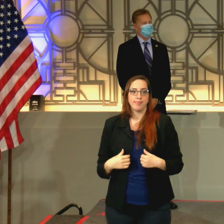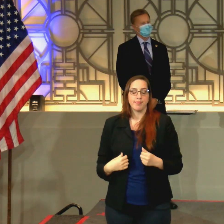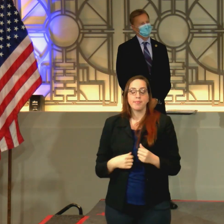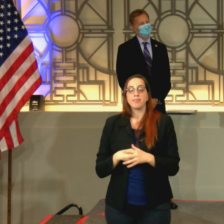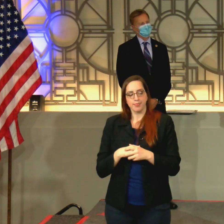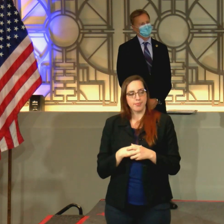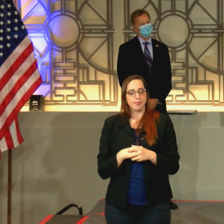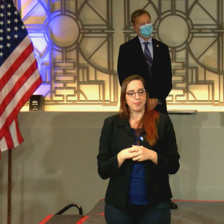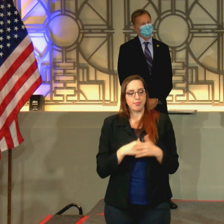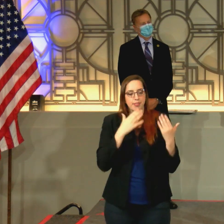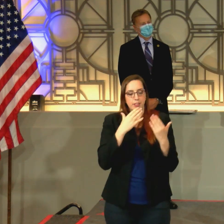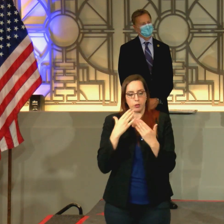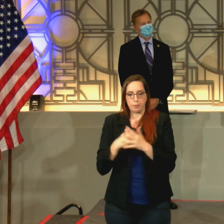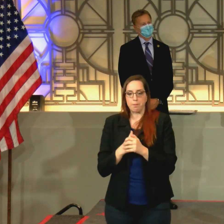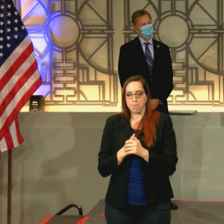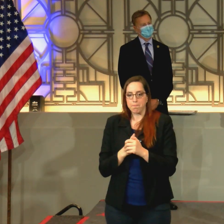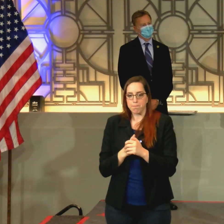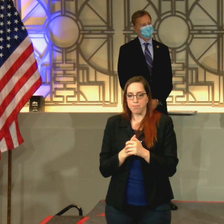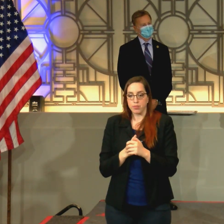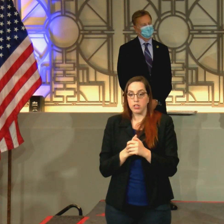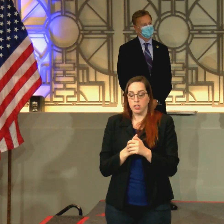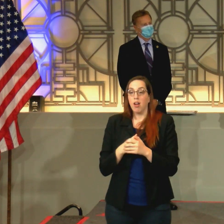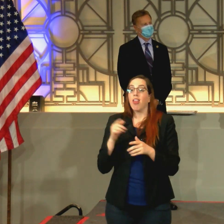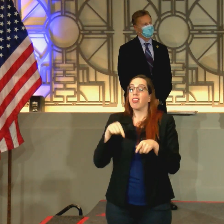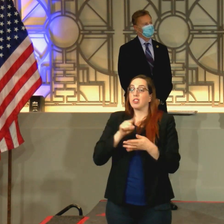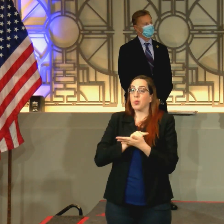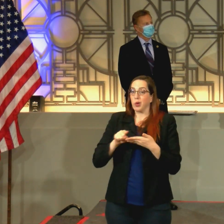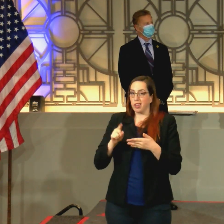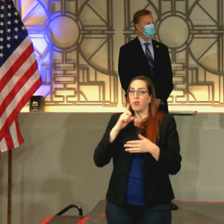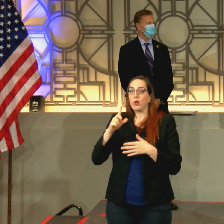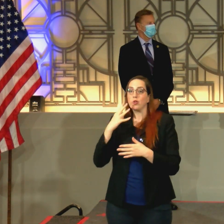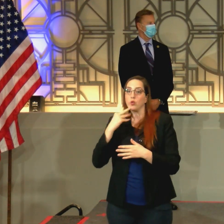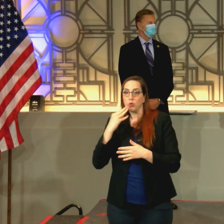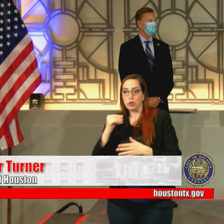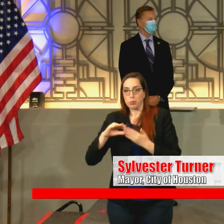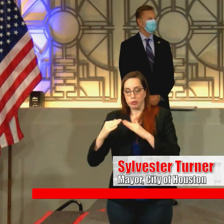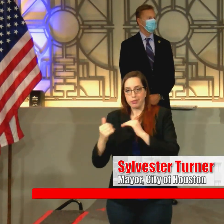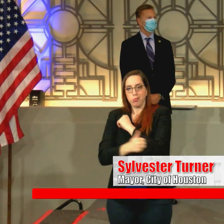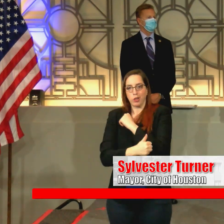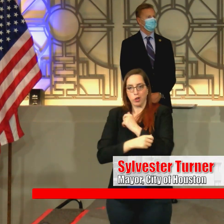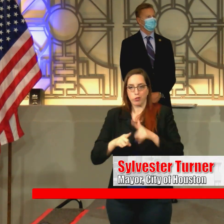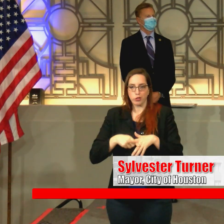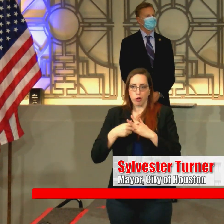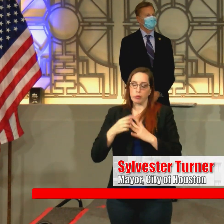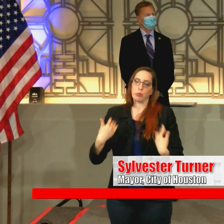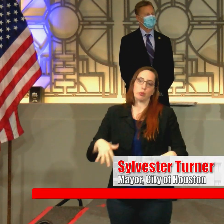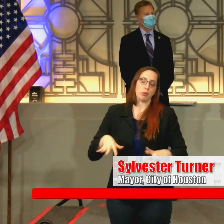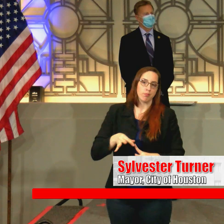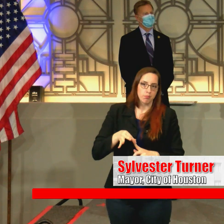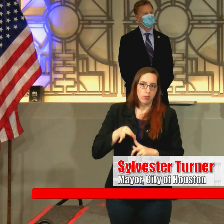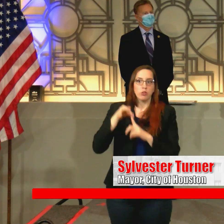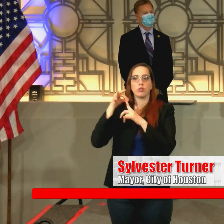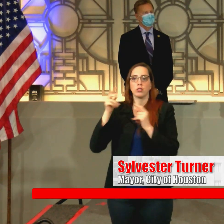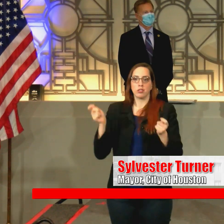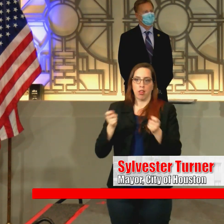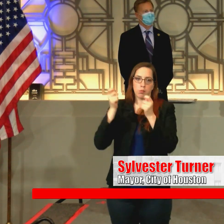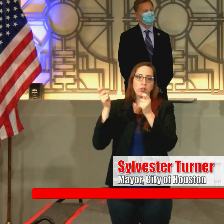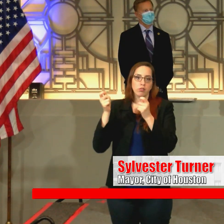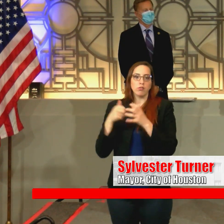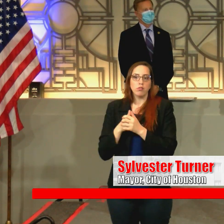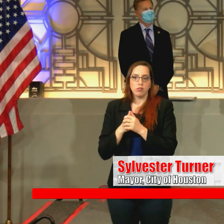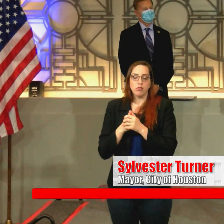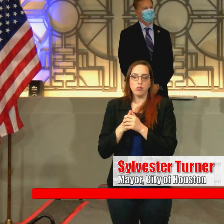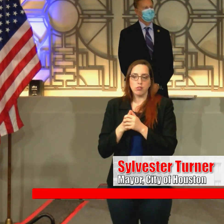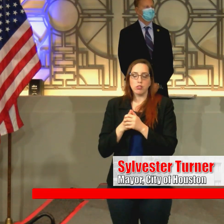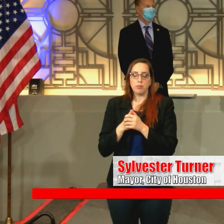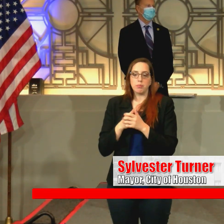Thank you. And again, this week starts also Passover for the Jewish community, very, very special celebration